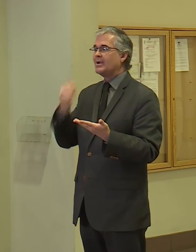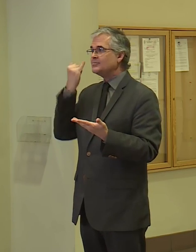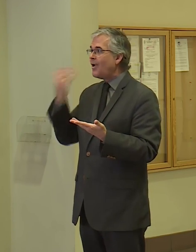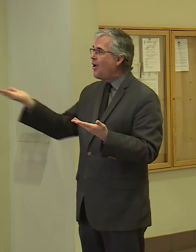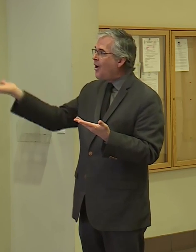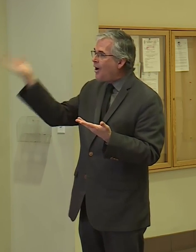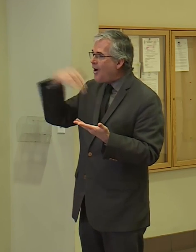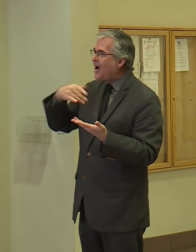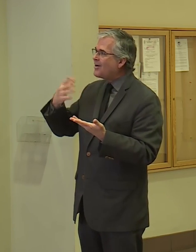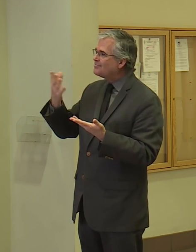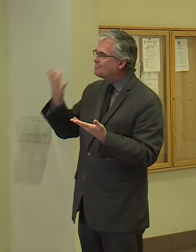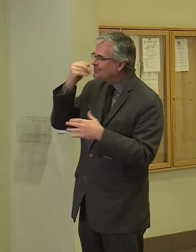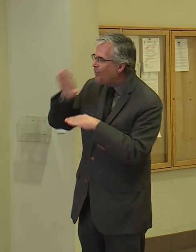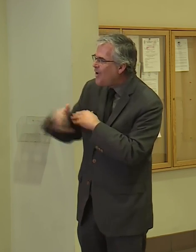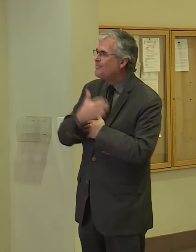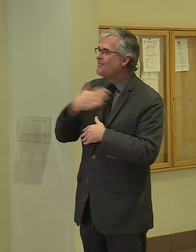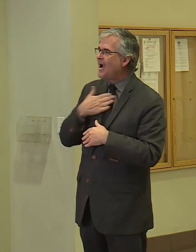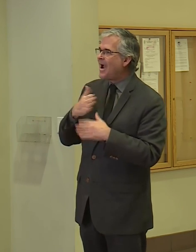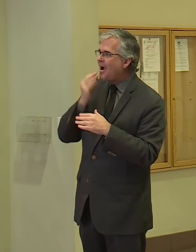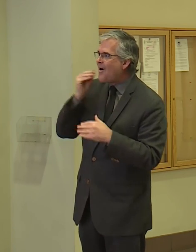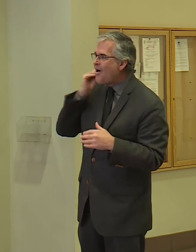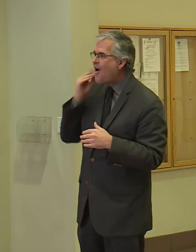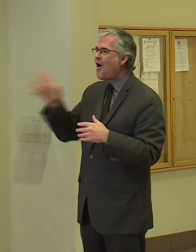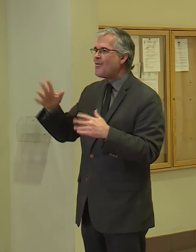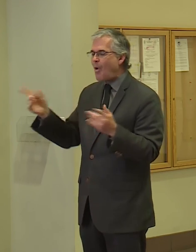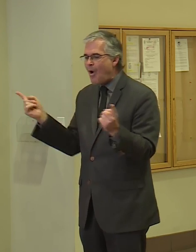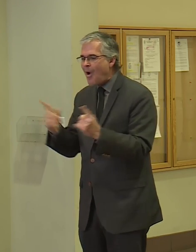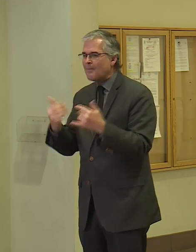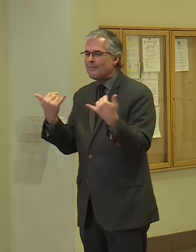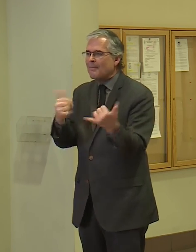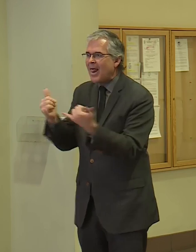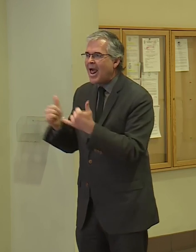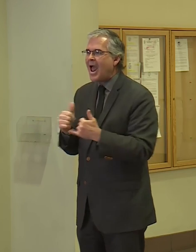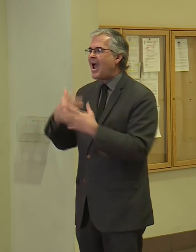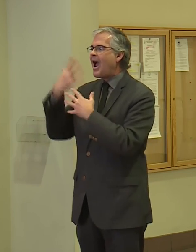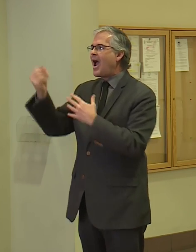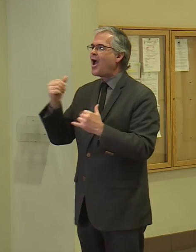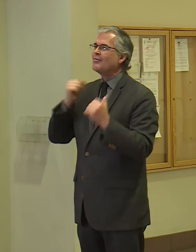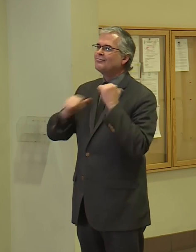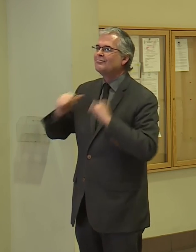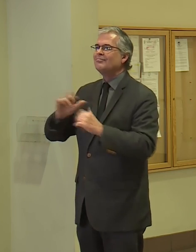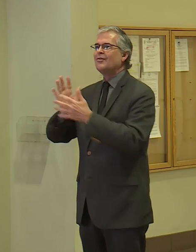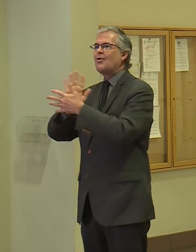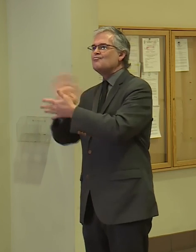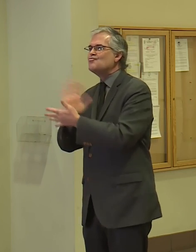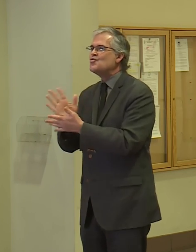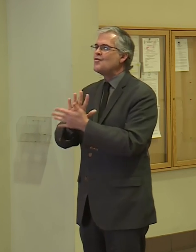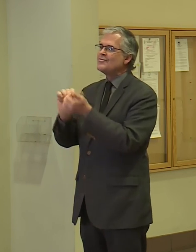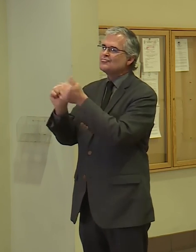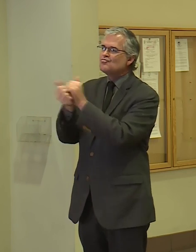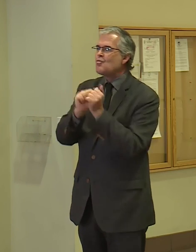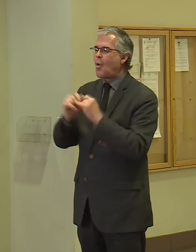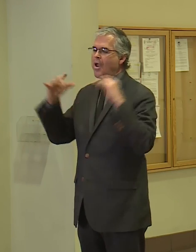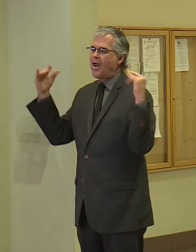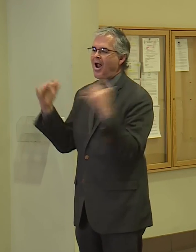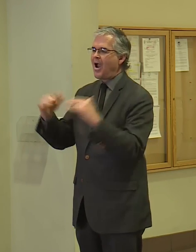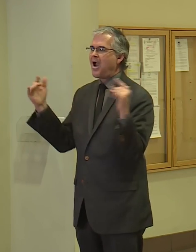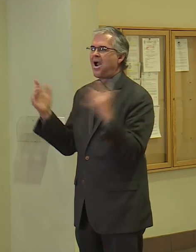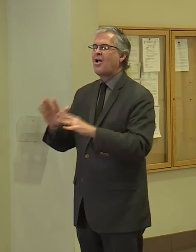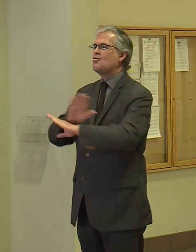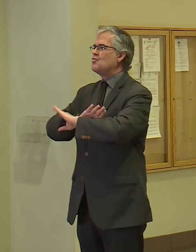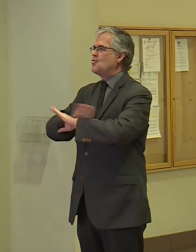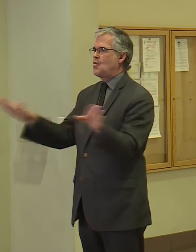concerts theater outings or athletic events although you might not be experiencing symptoms at this time